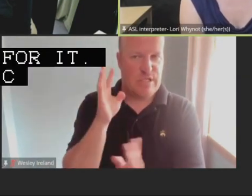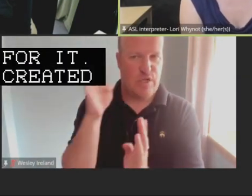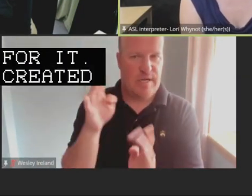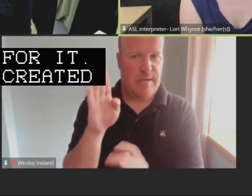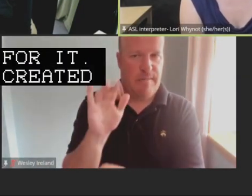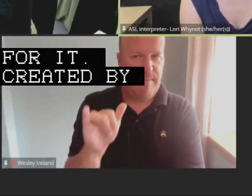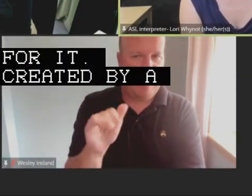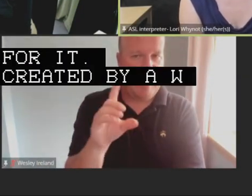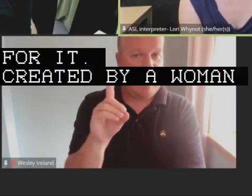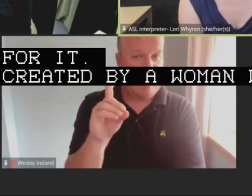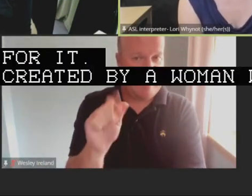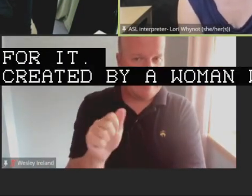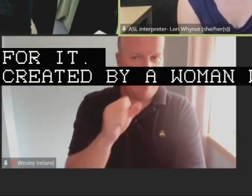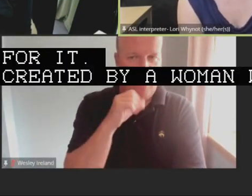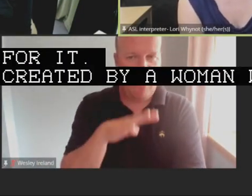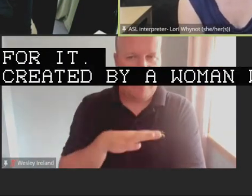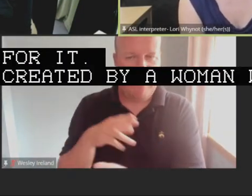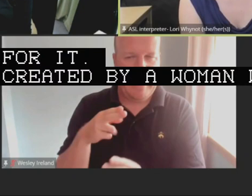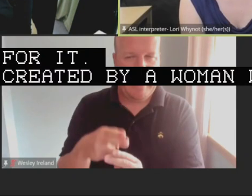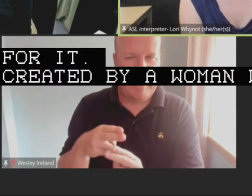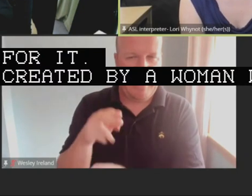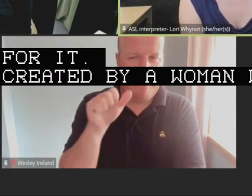disability.